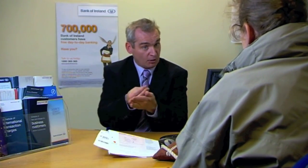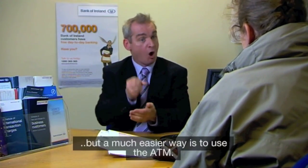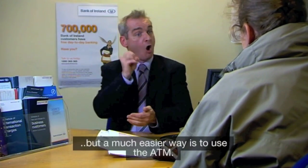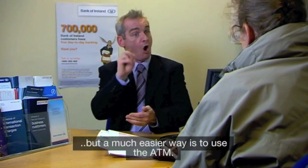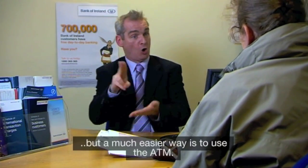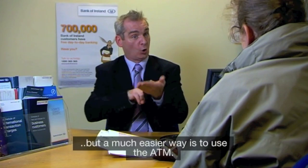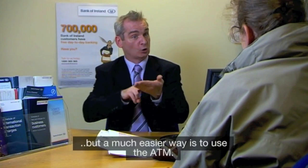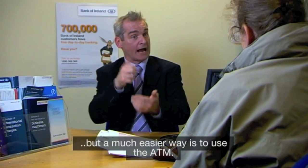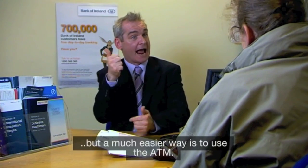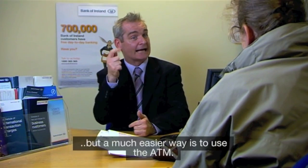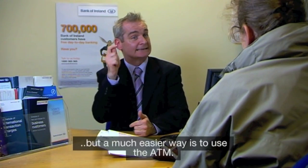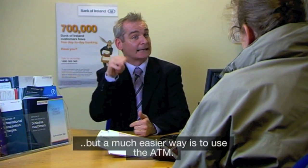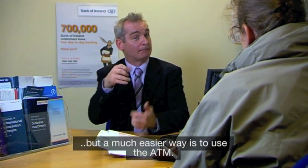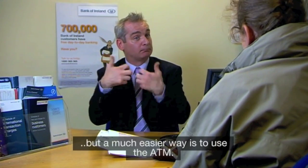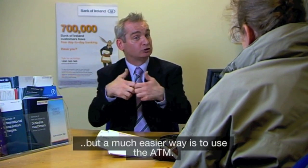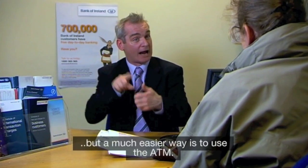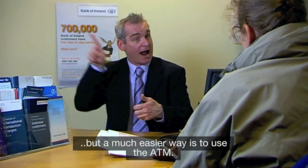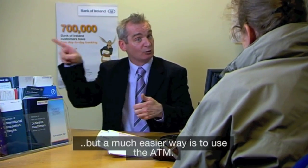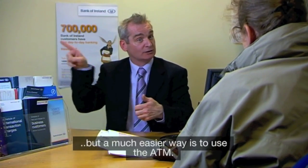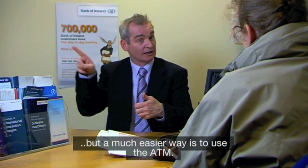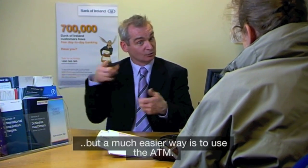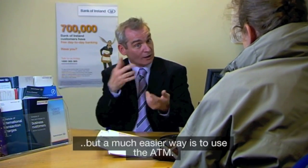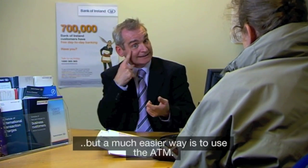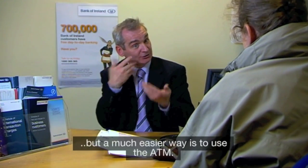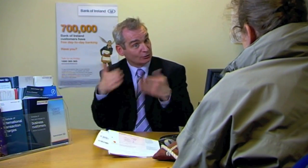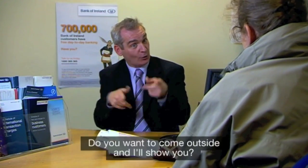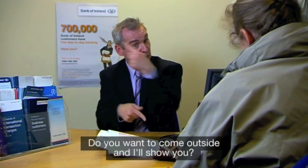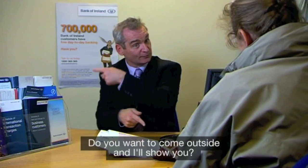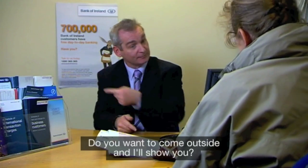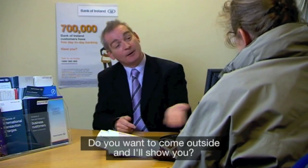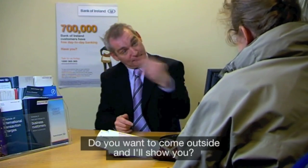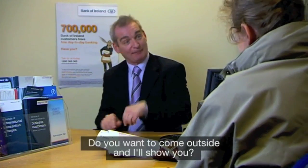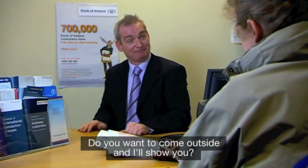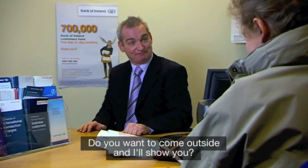But a much easier way is to use the ATM. Do you want to come outside and I'll show you?